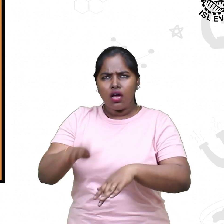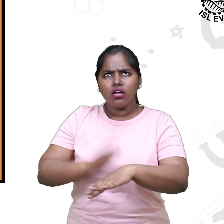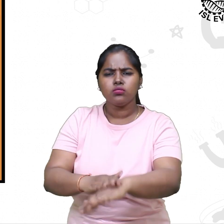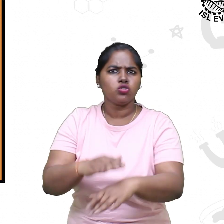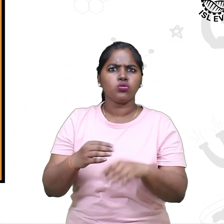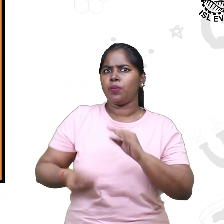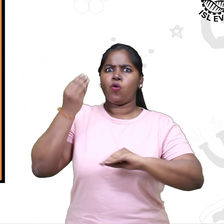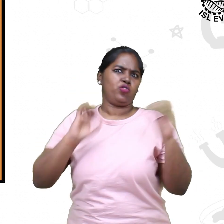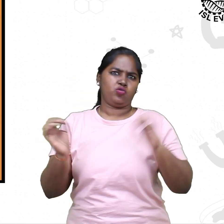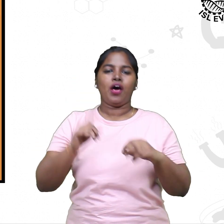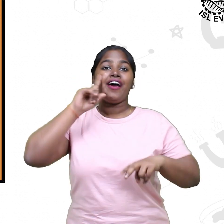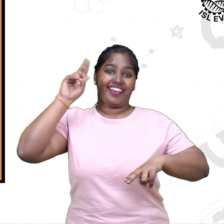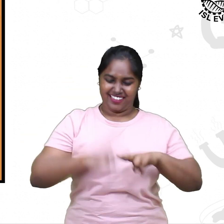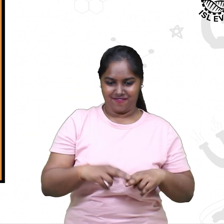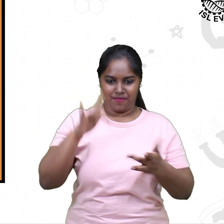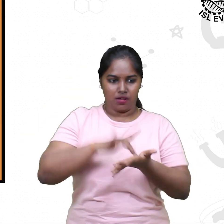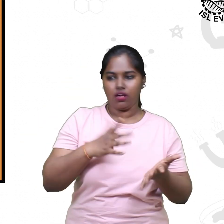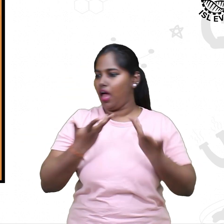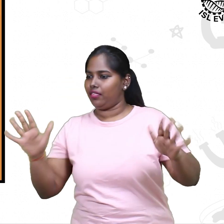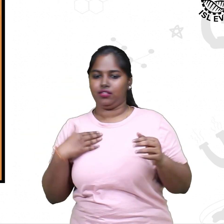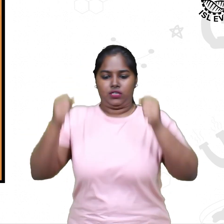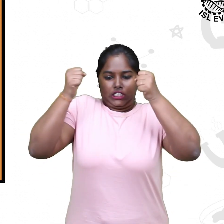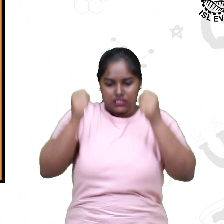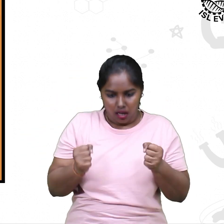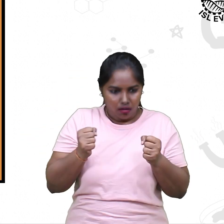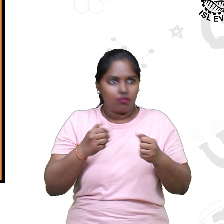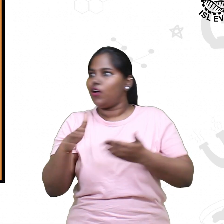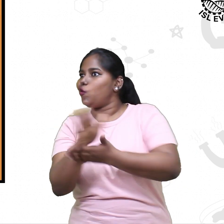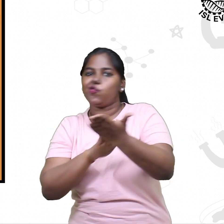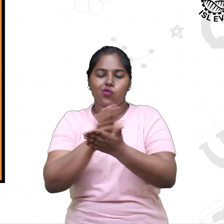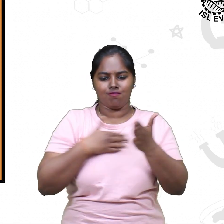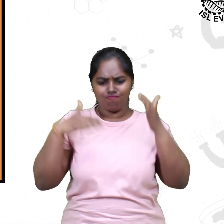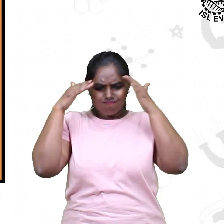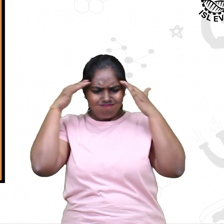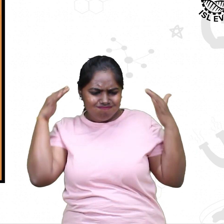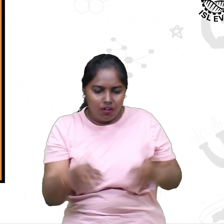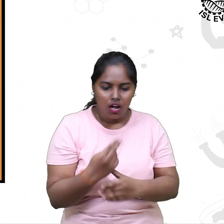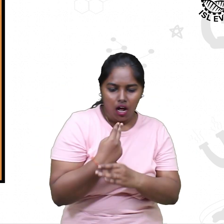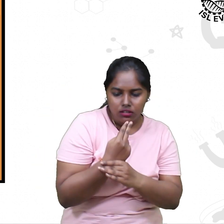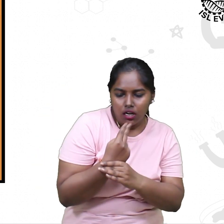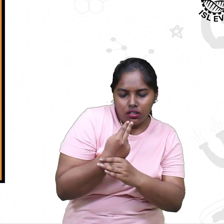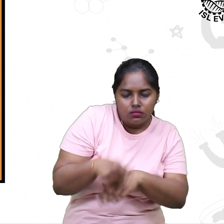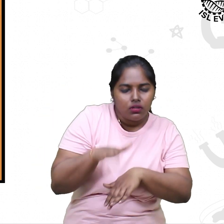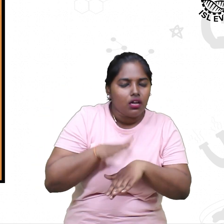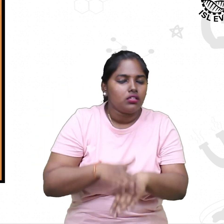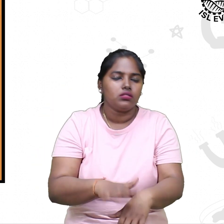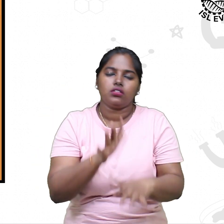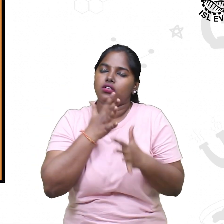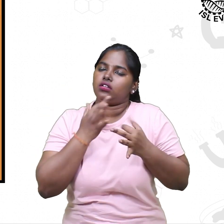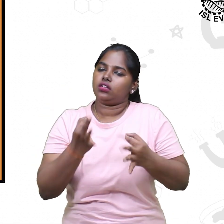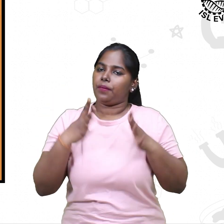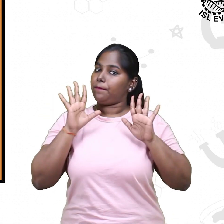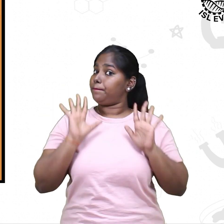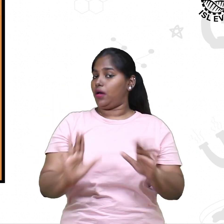so flavorful. But if you sit down in a corner or, wherever you are and just focus on the chocolate, that experience becomes so much